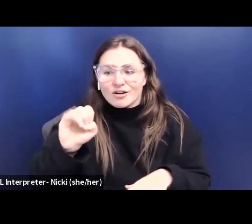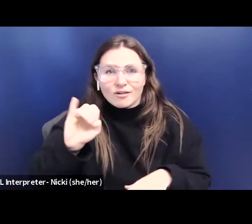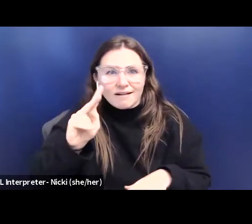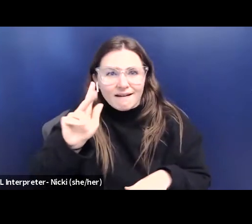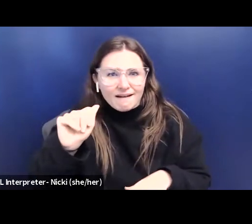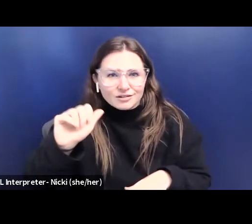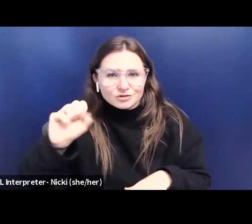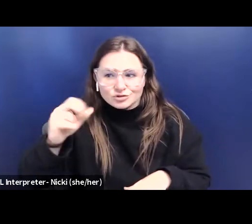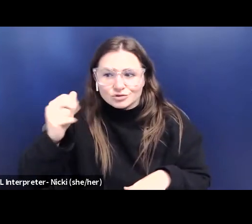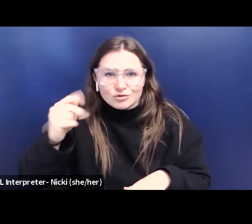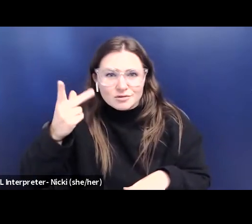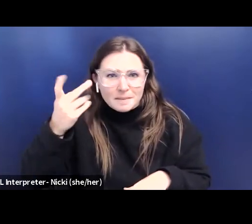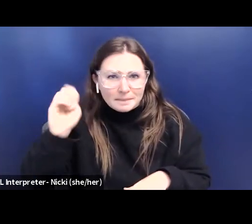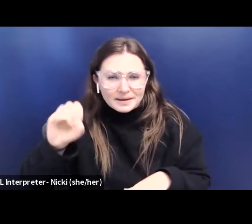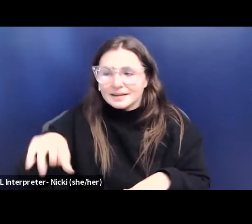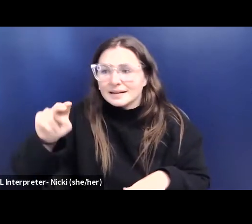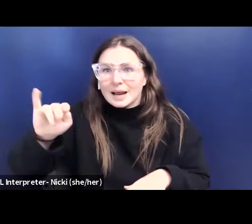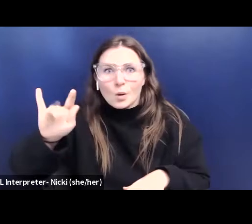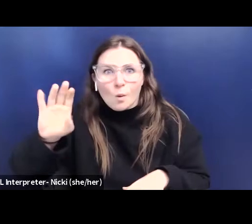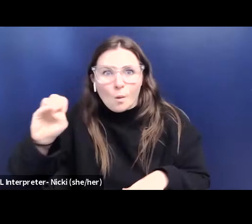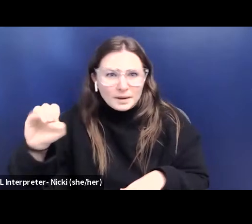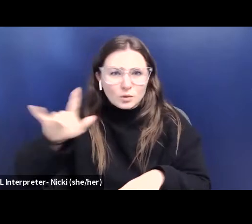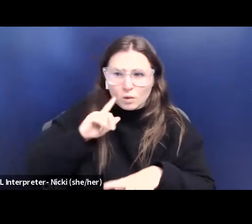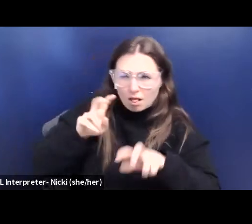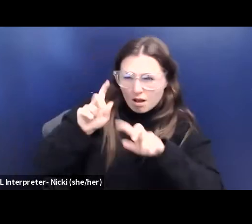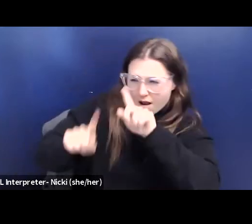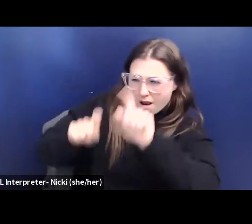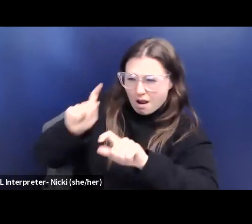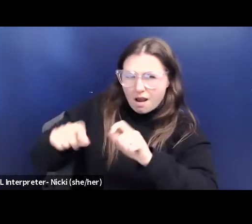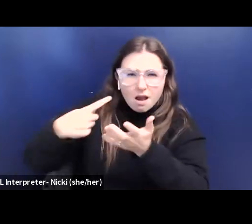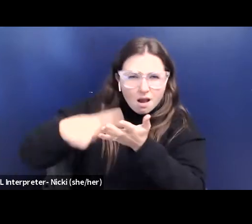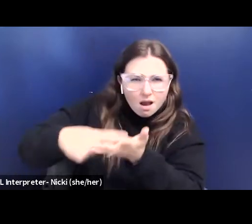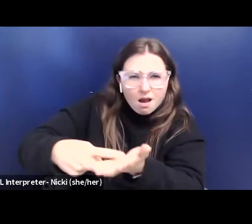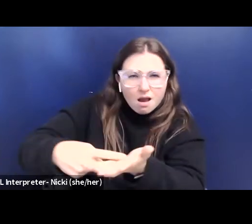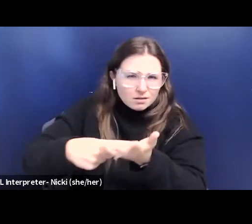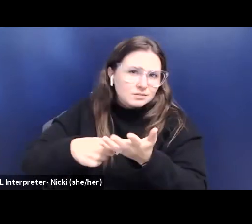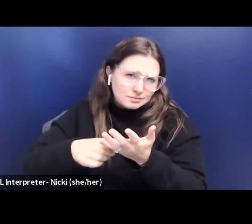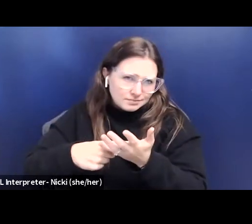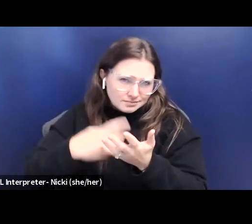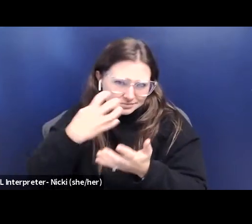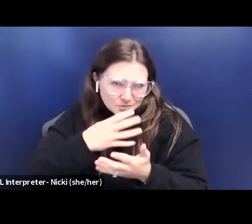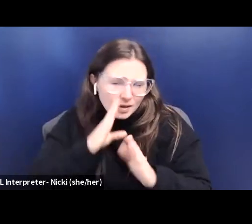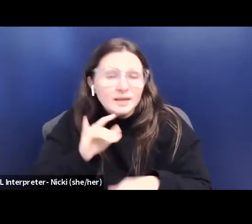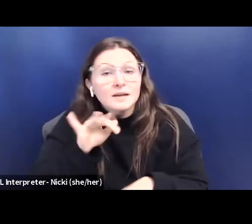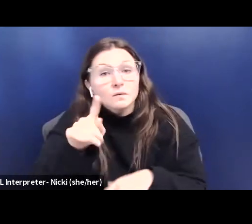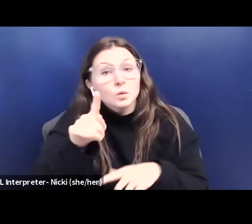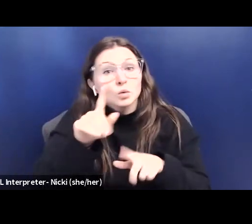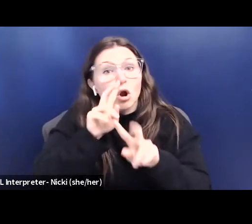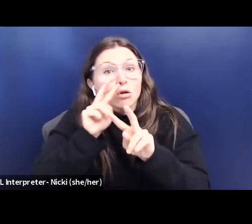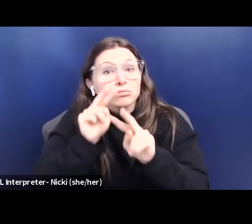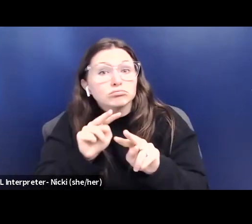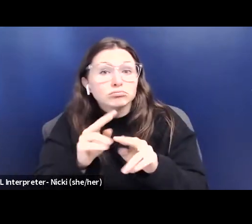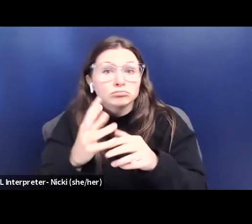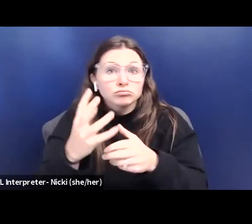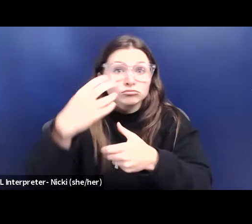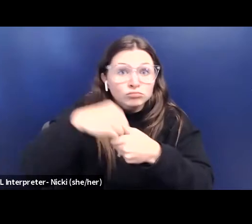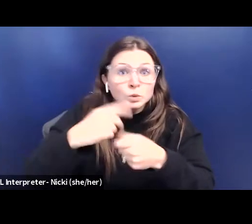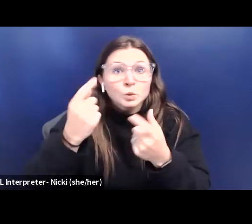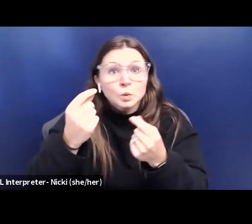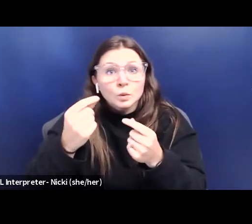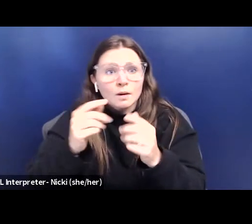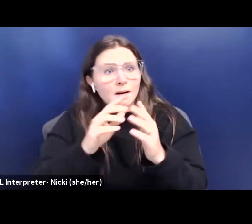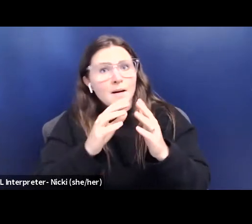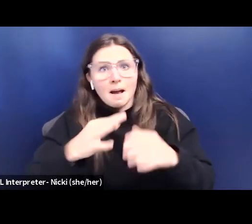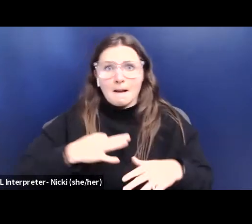have a lot to chat about. And then also, if you want to stay involved, please look into applying for the City of Minneapolis